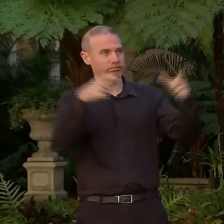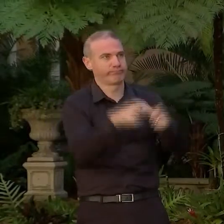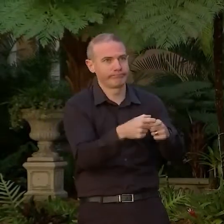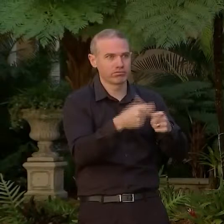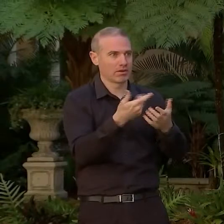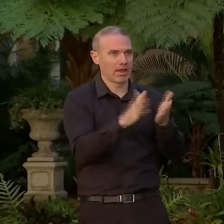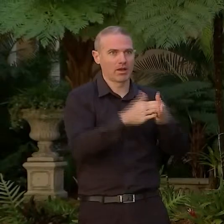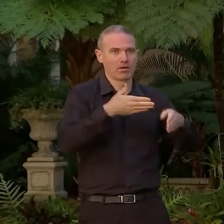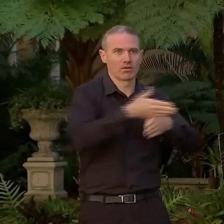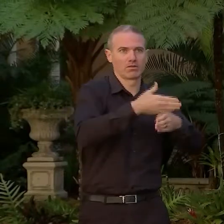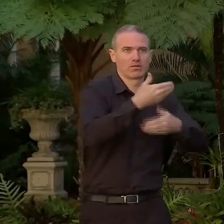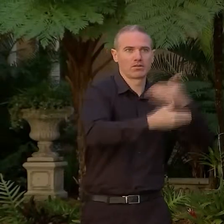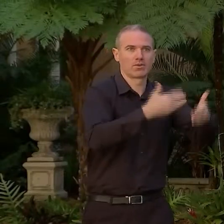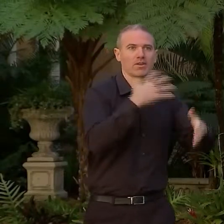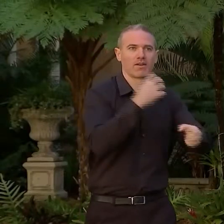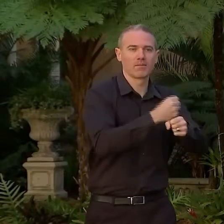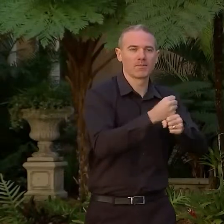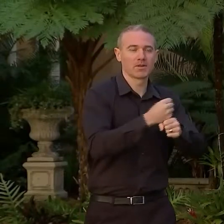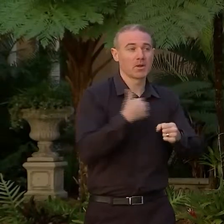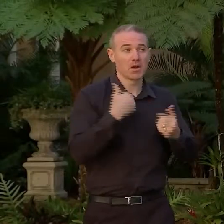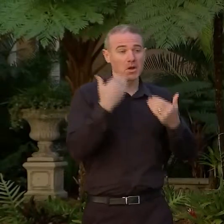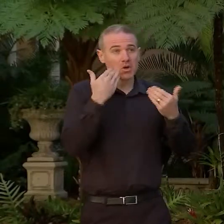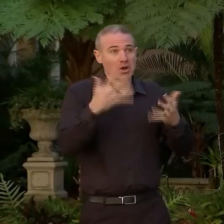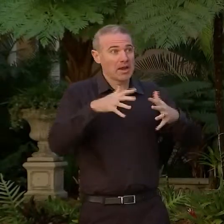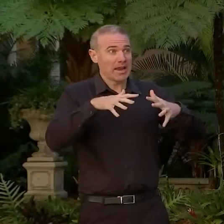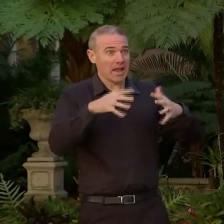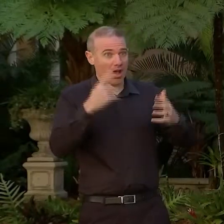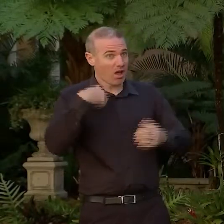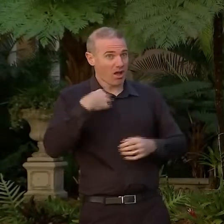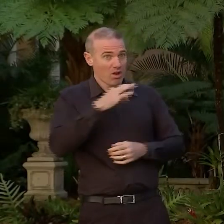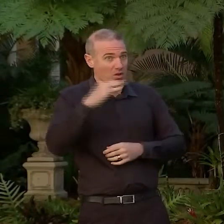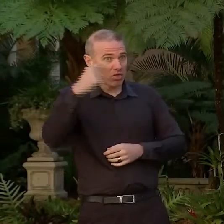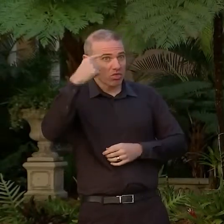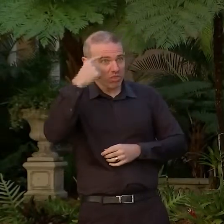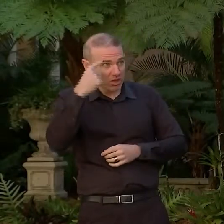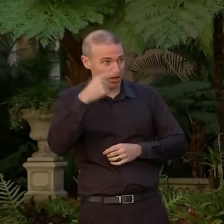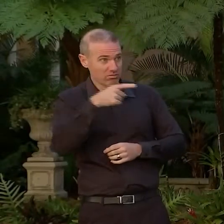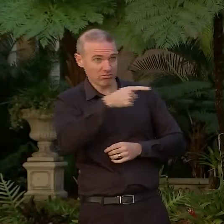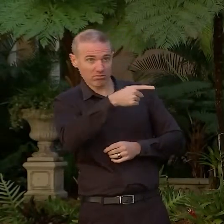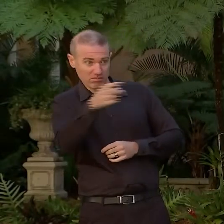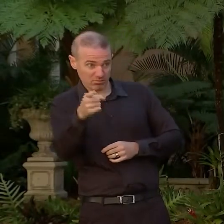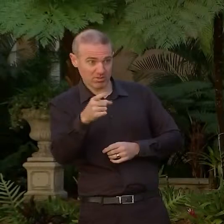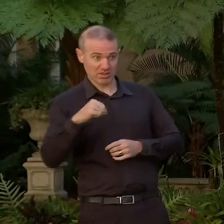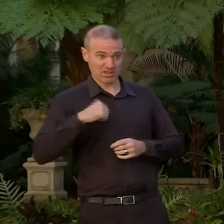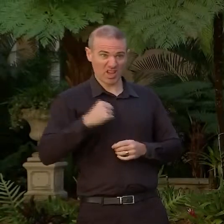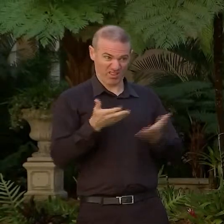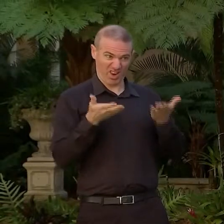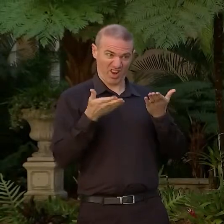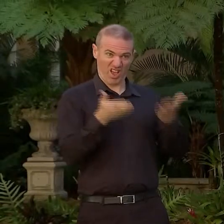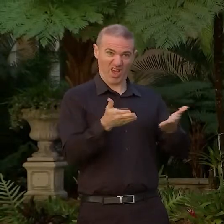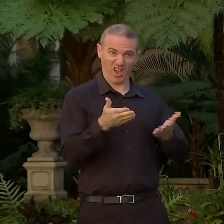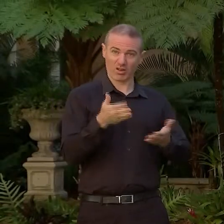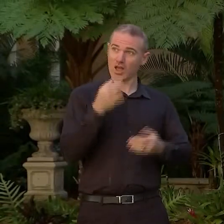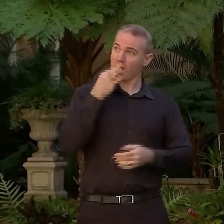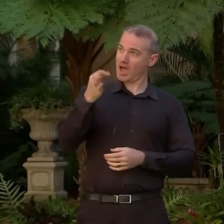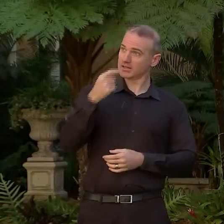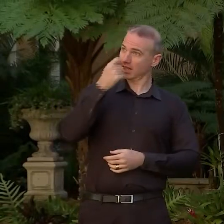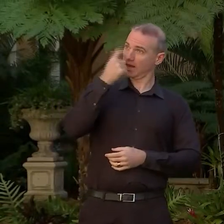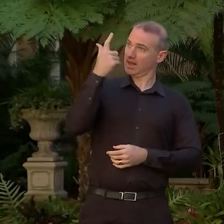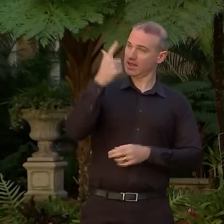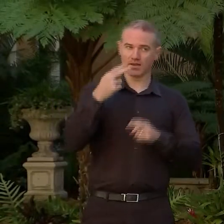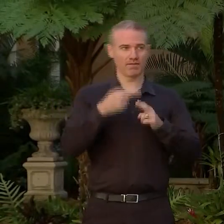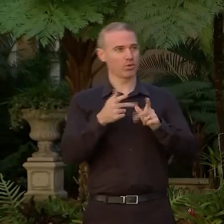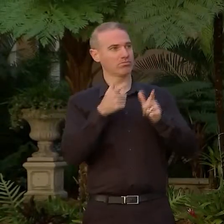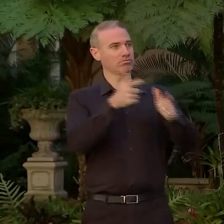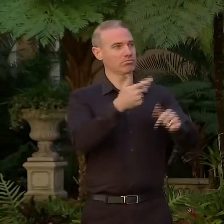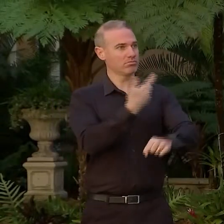casual workers or any public sector worker, has been denied paid time off to be vaccinated. Does that include full days, or are you talking like